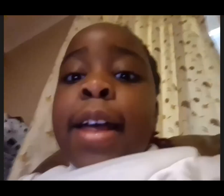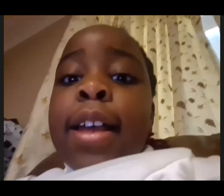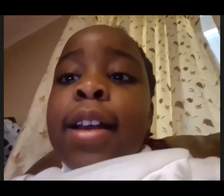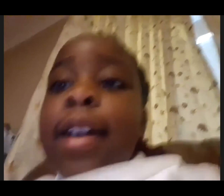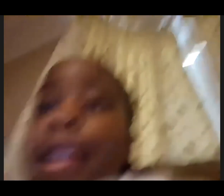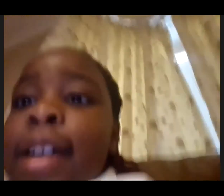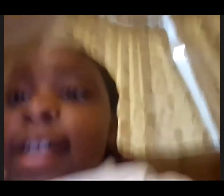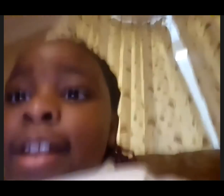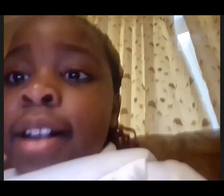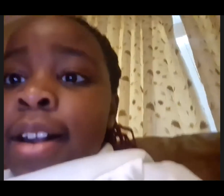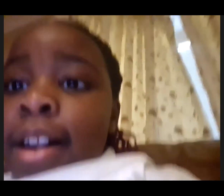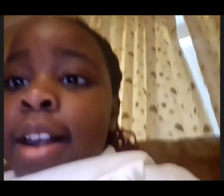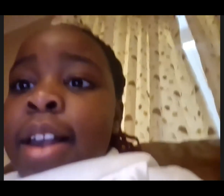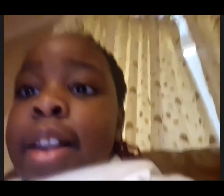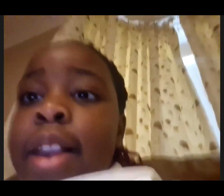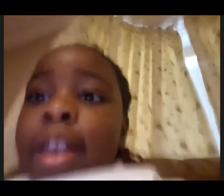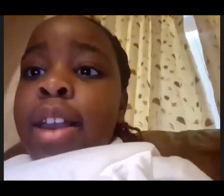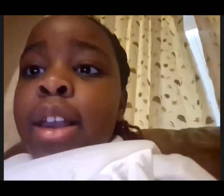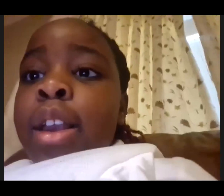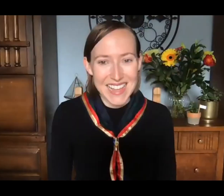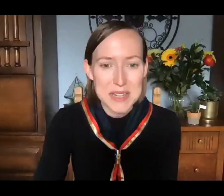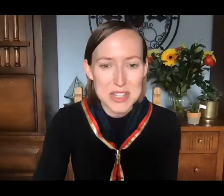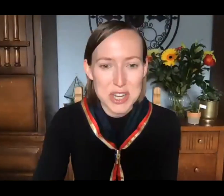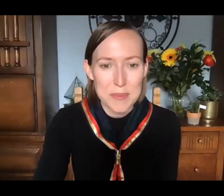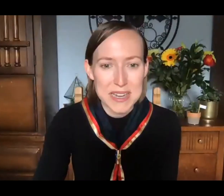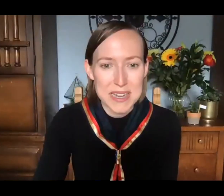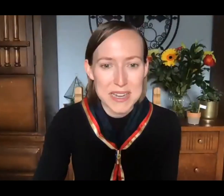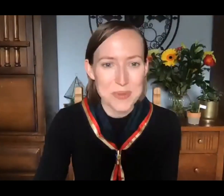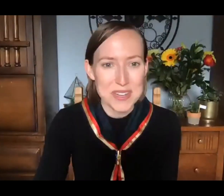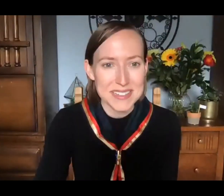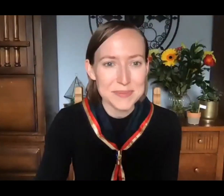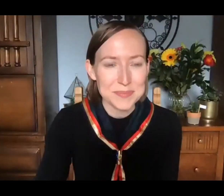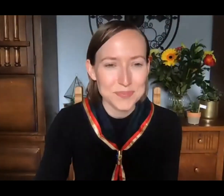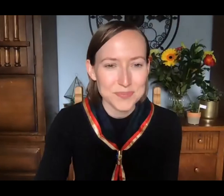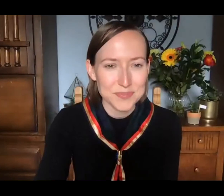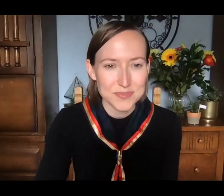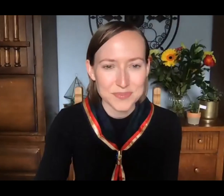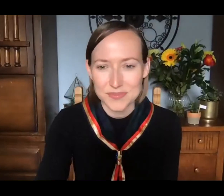Yeah. Yes? Awesome. Okay, let Yeah. me share my screen.